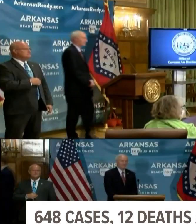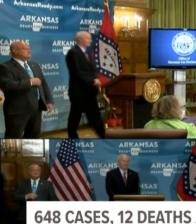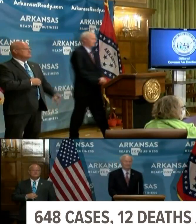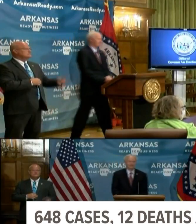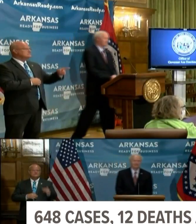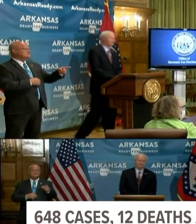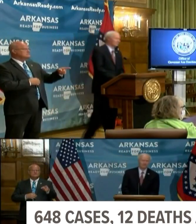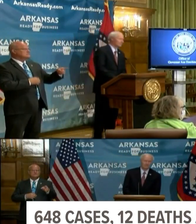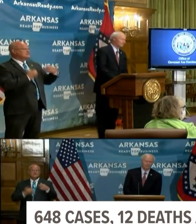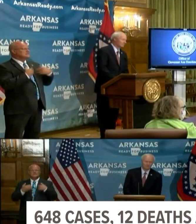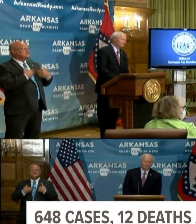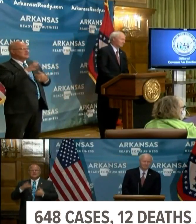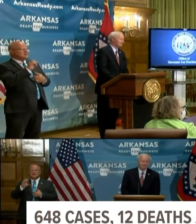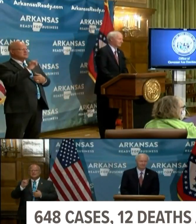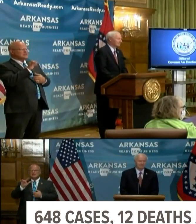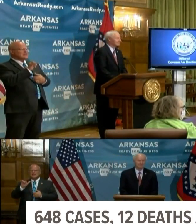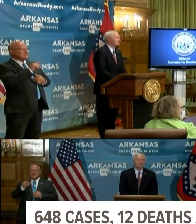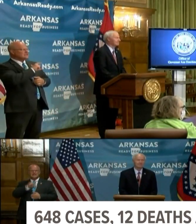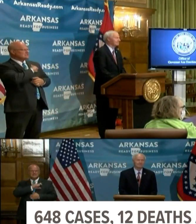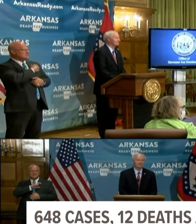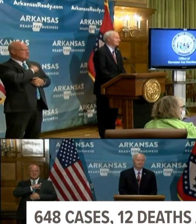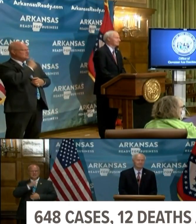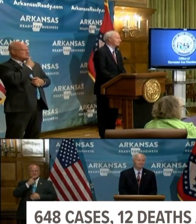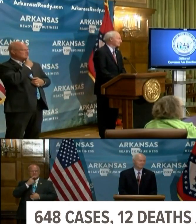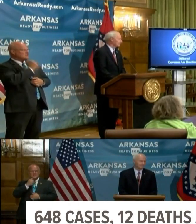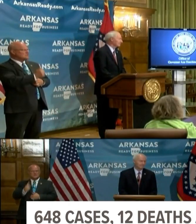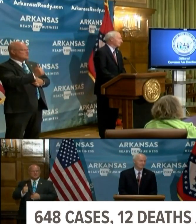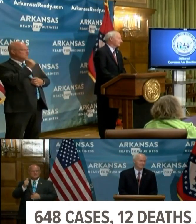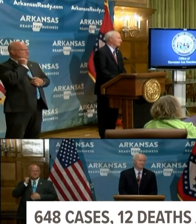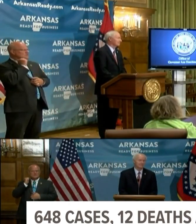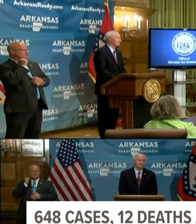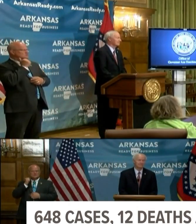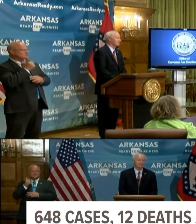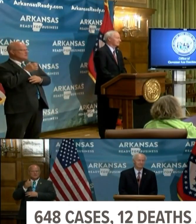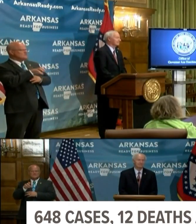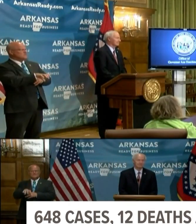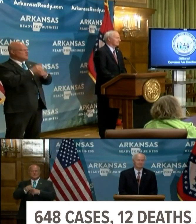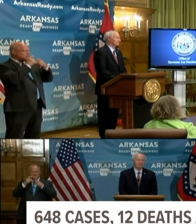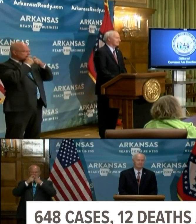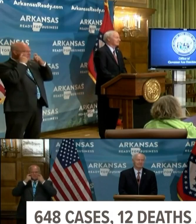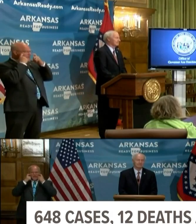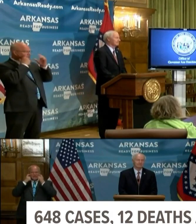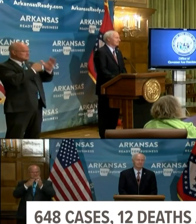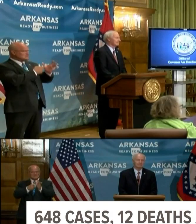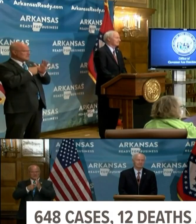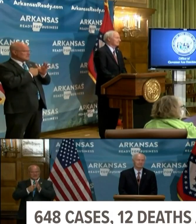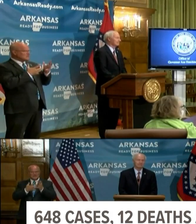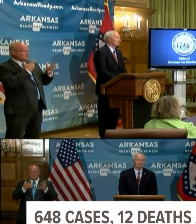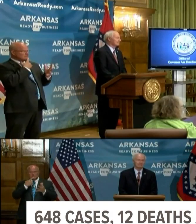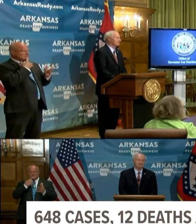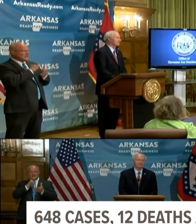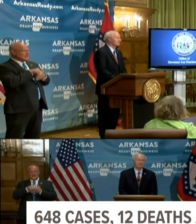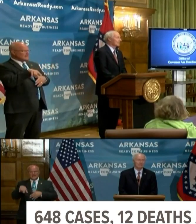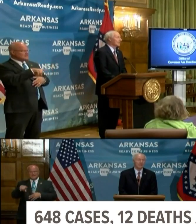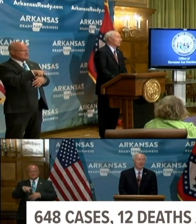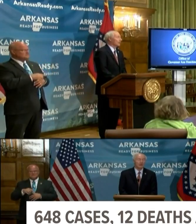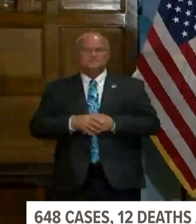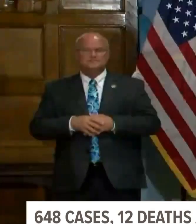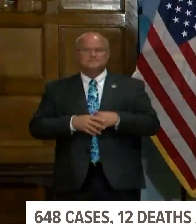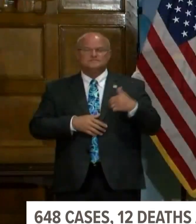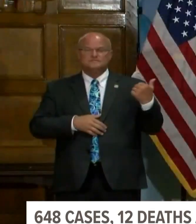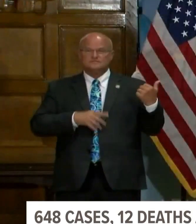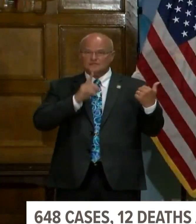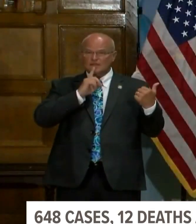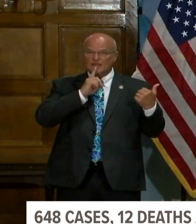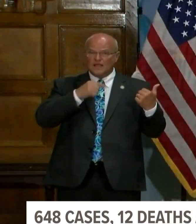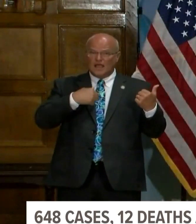There are some county sheriffs who say that they are refusing to enforce the mask mandate. What would you say to them? Well,